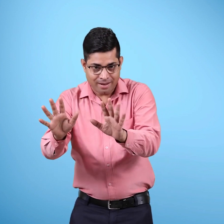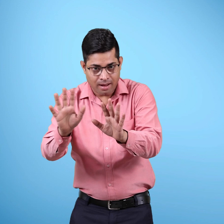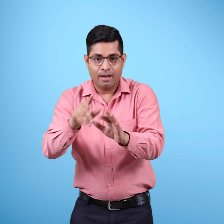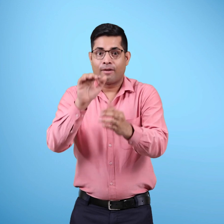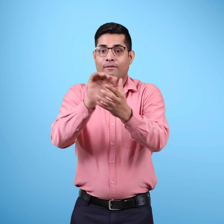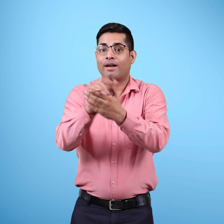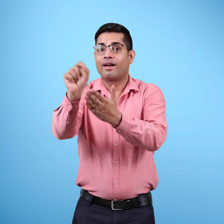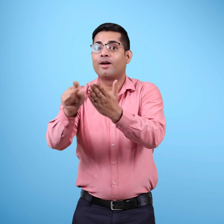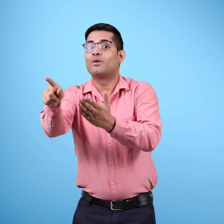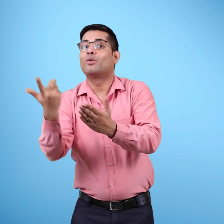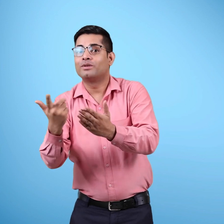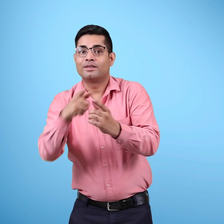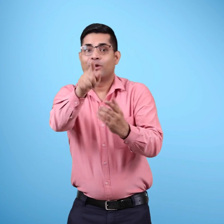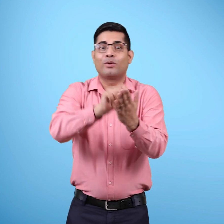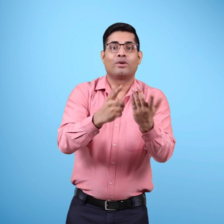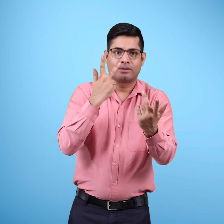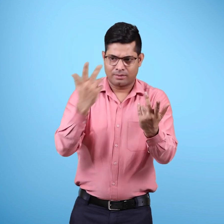Compare your observations